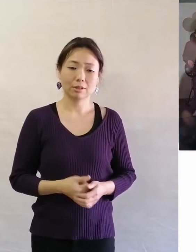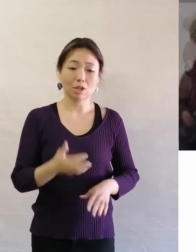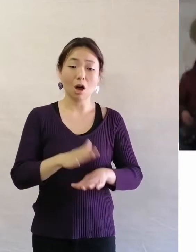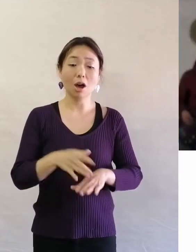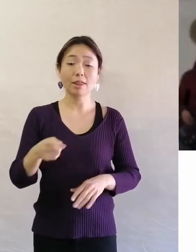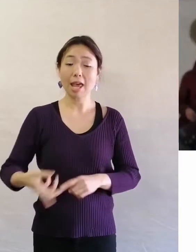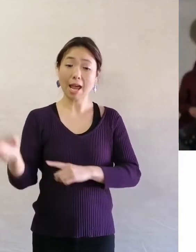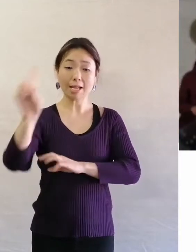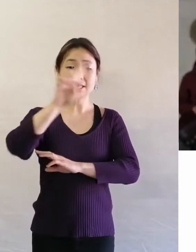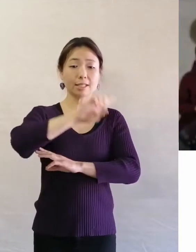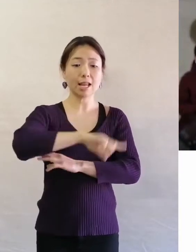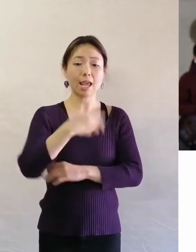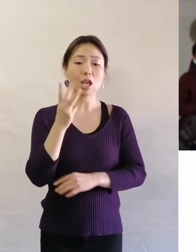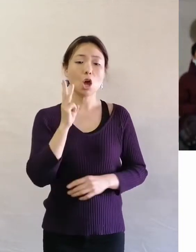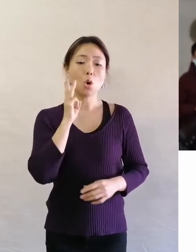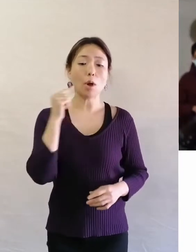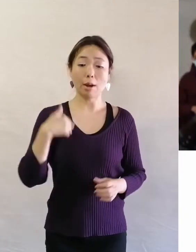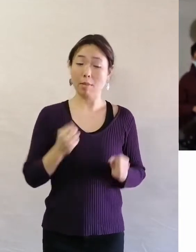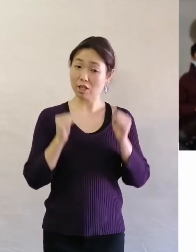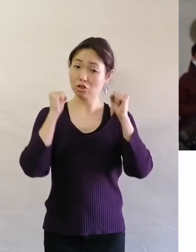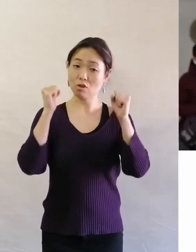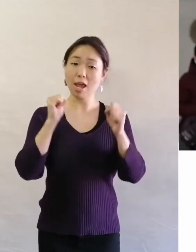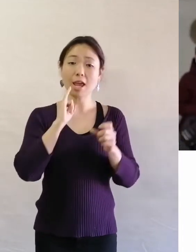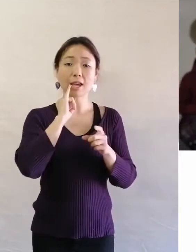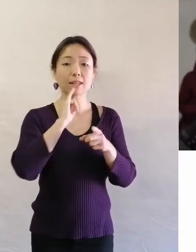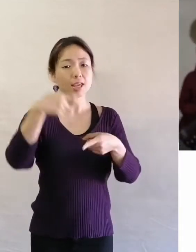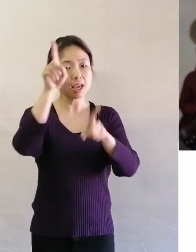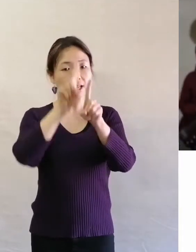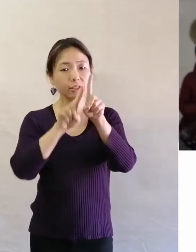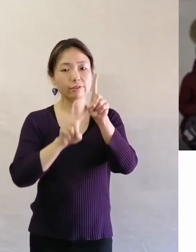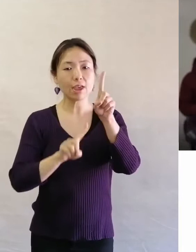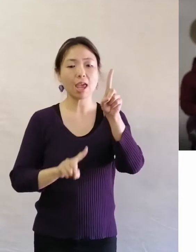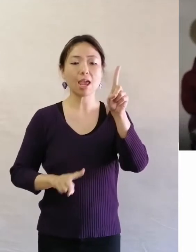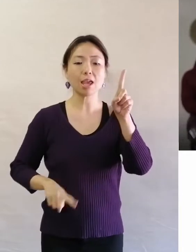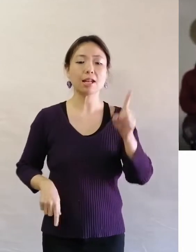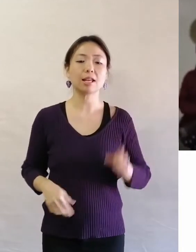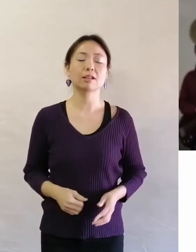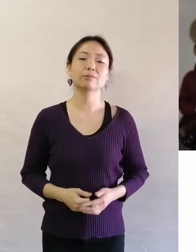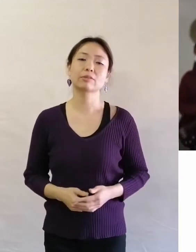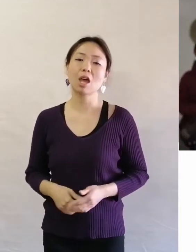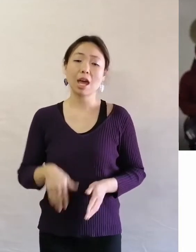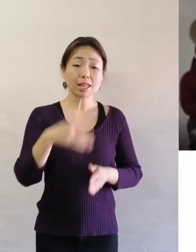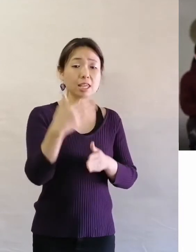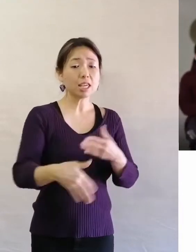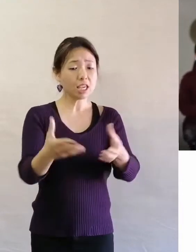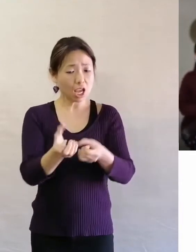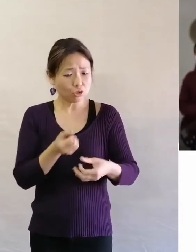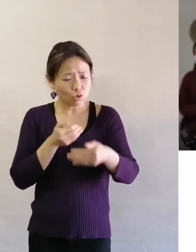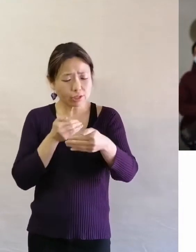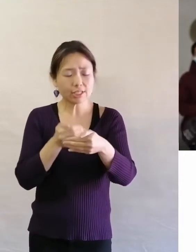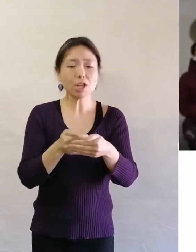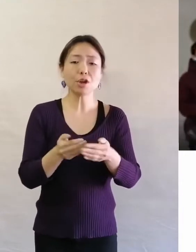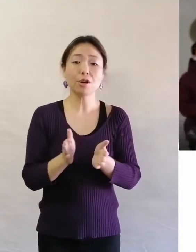name. And on that day when my strength is failing, the